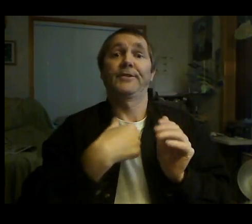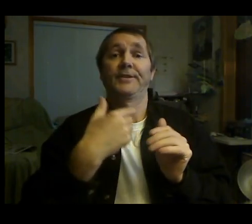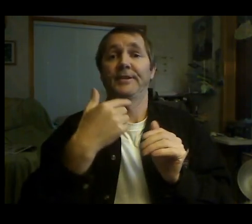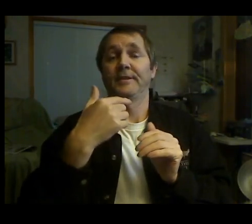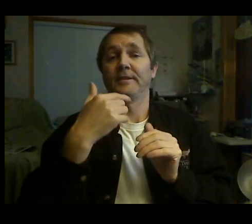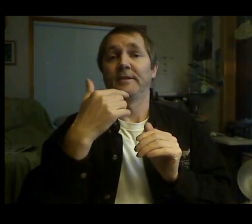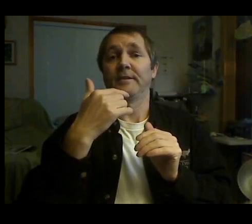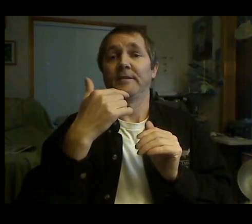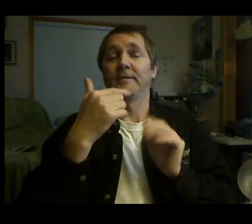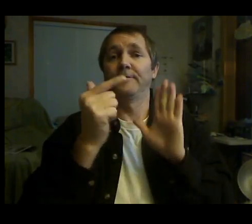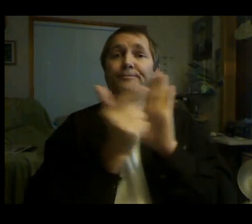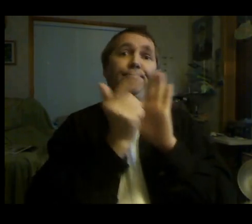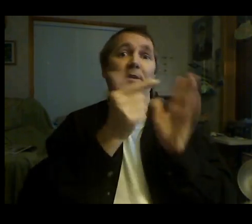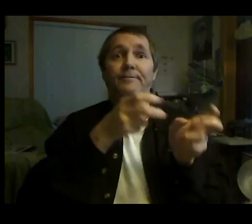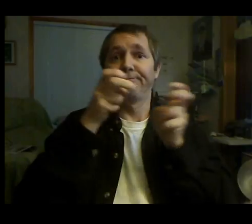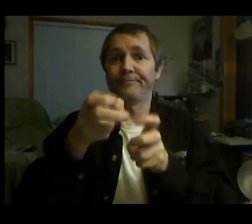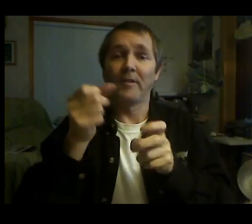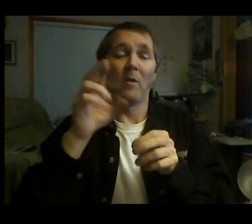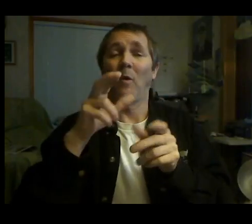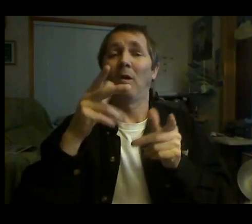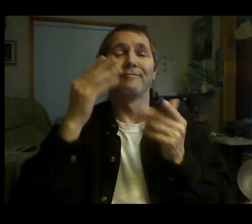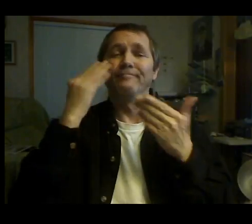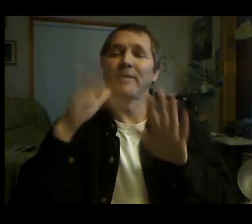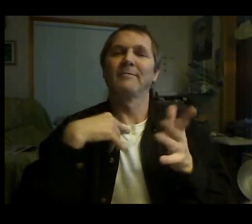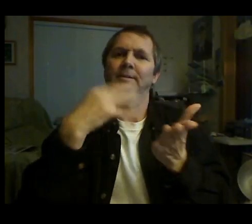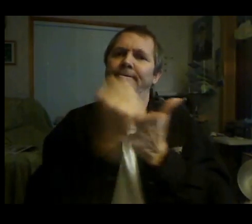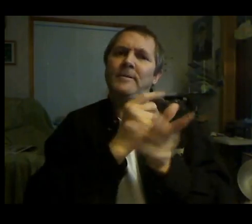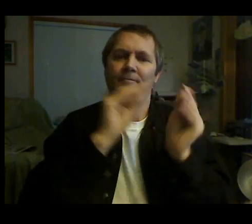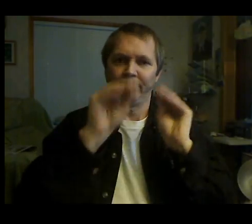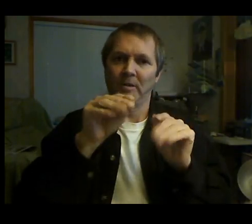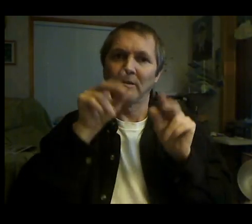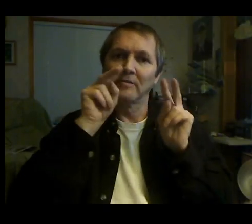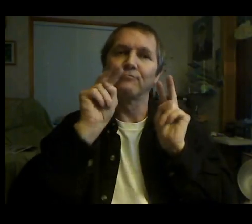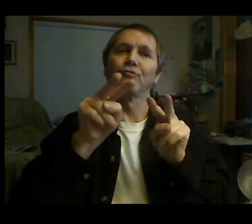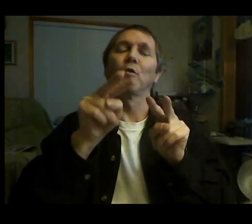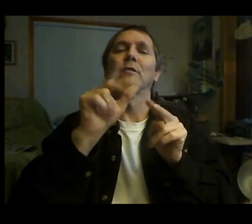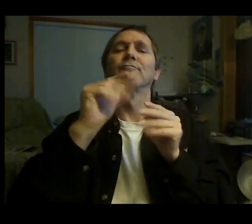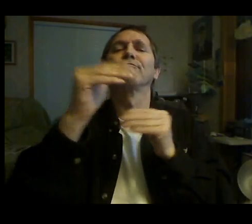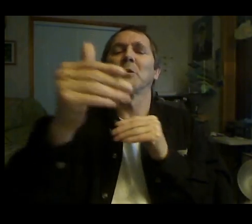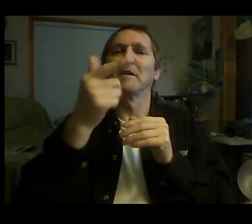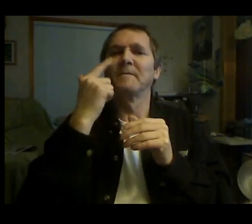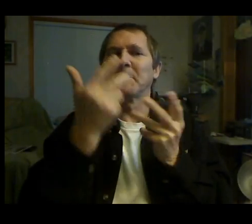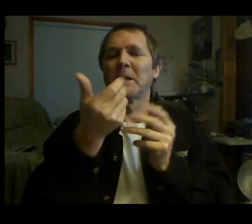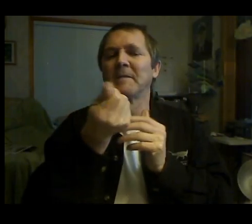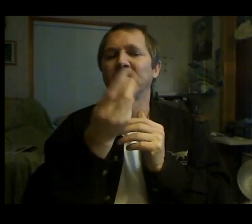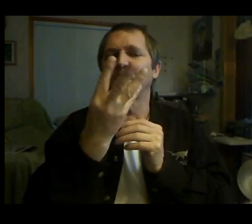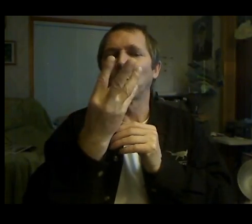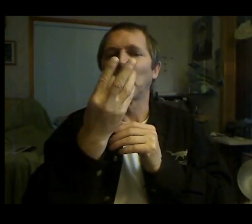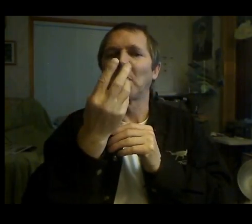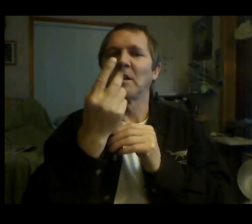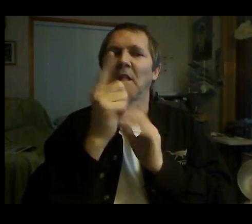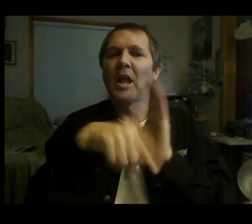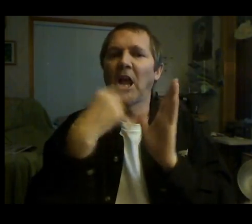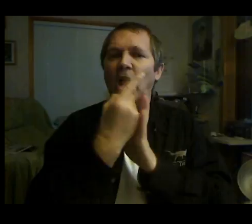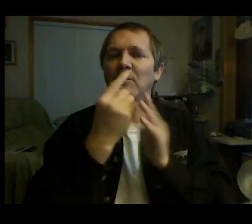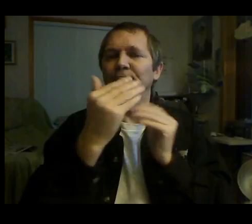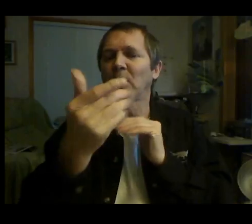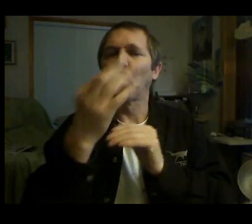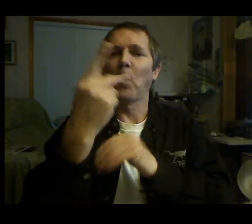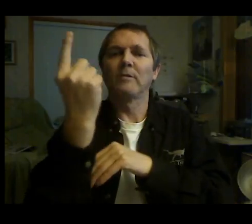Joe Biden claimed policies of stem cell research. These people claim he is, but taking payments are beyond the latest on the story. And a fact check from Charlie